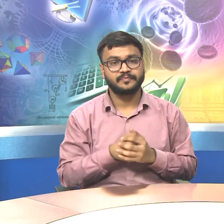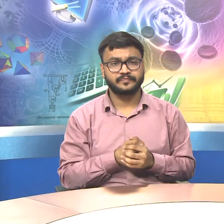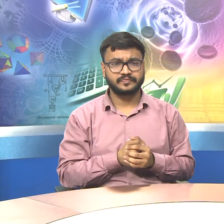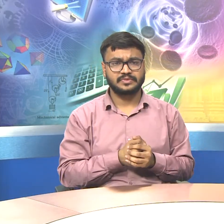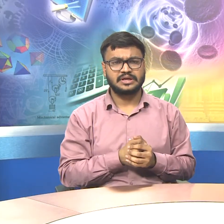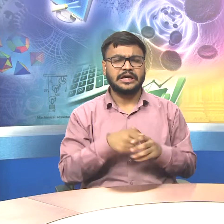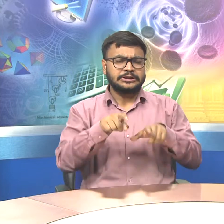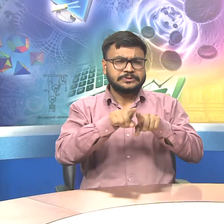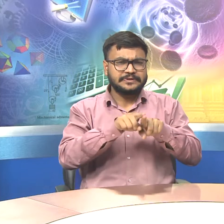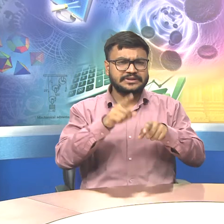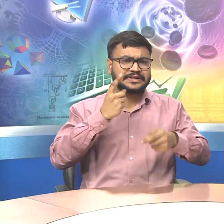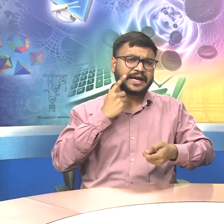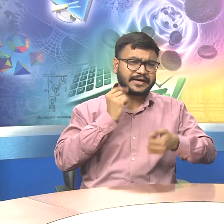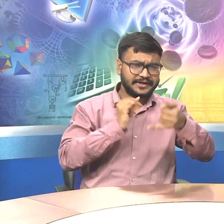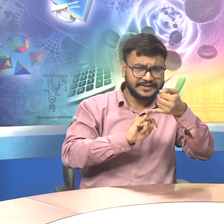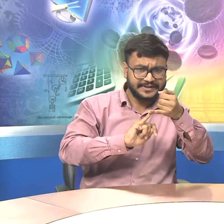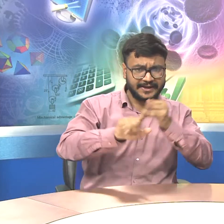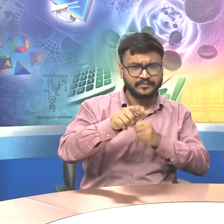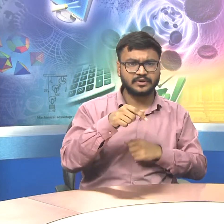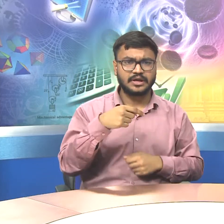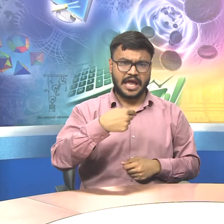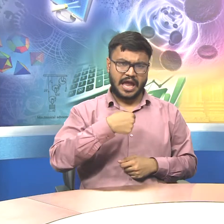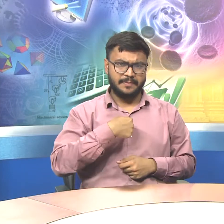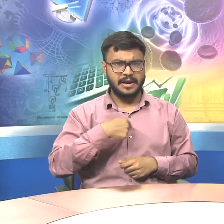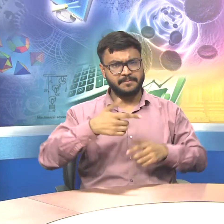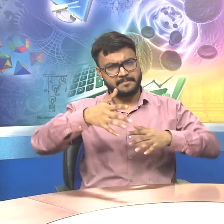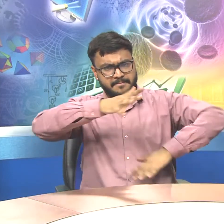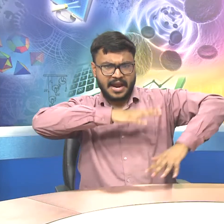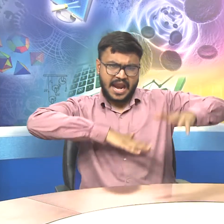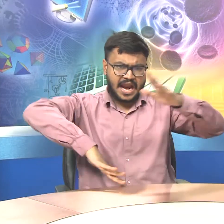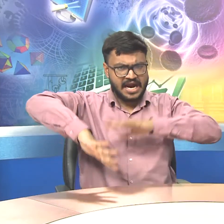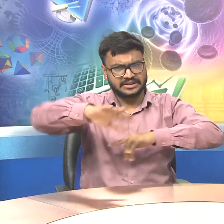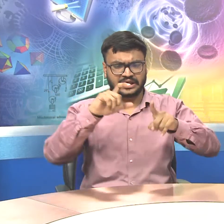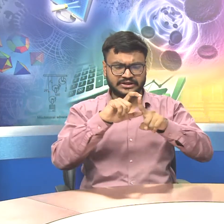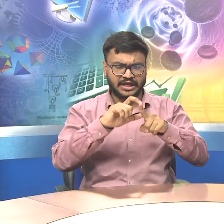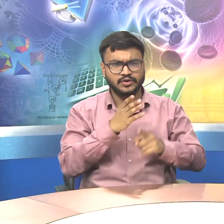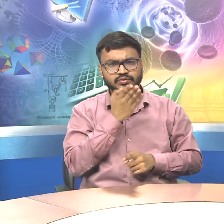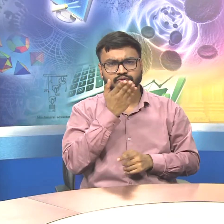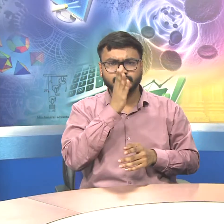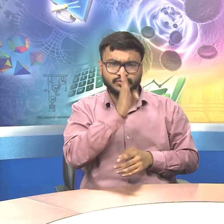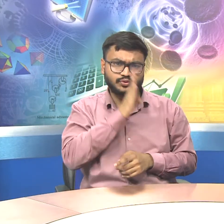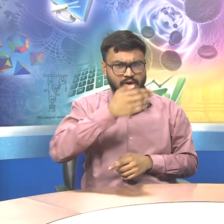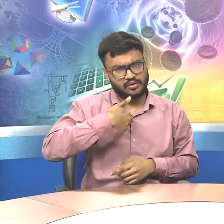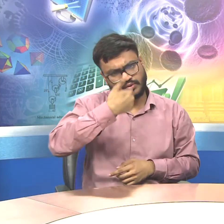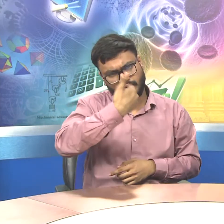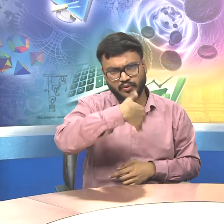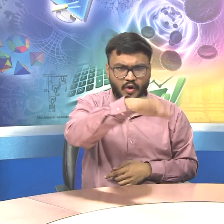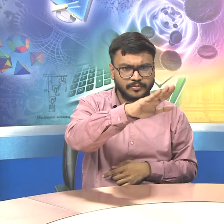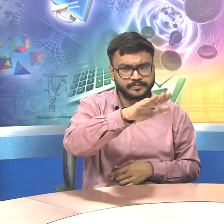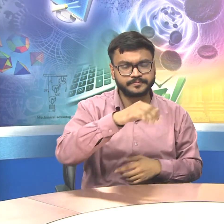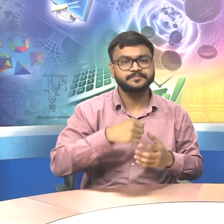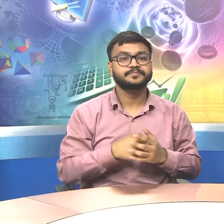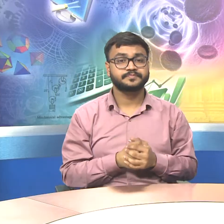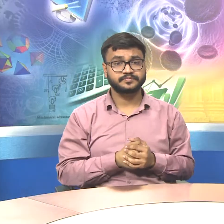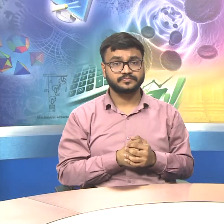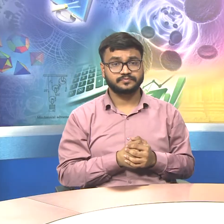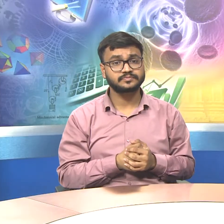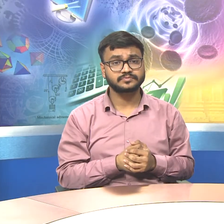For comparing simple and order sentences, we will look about their examples. For